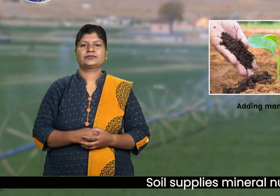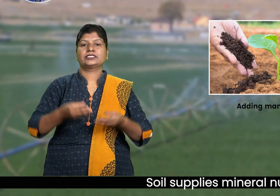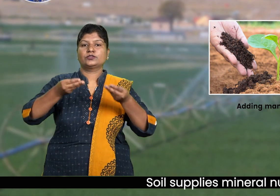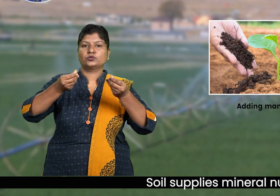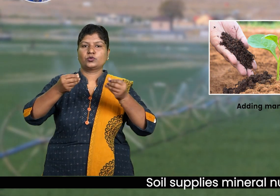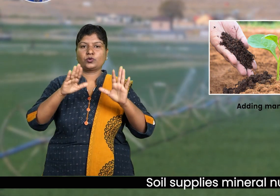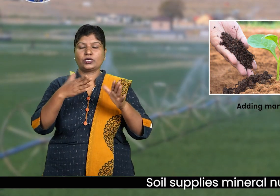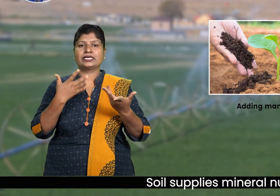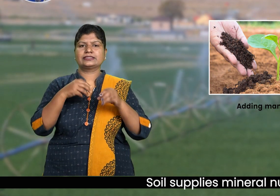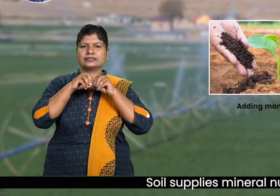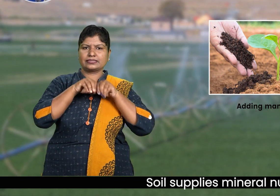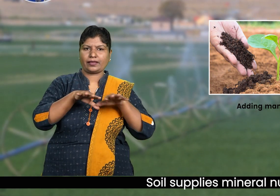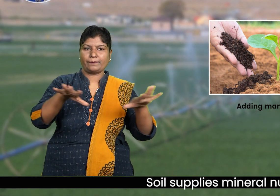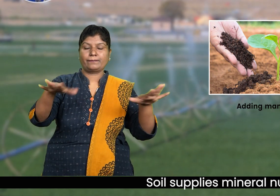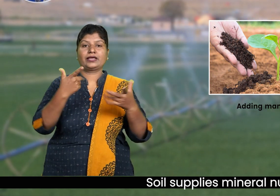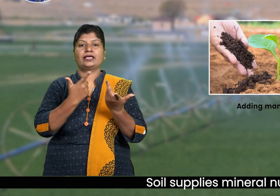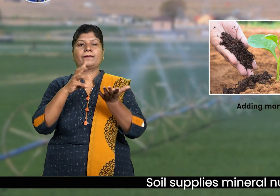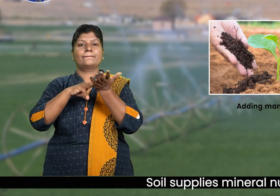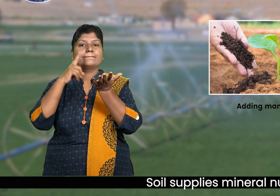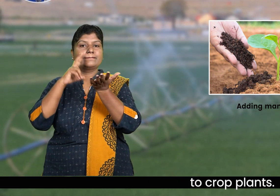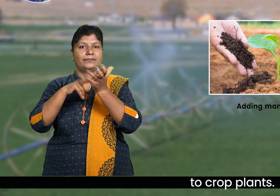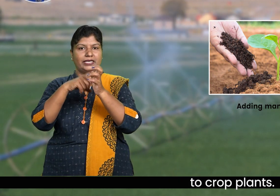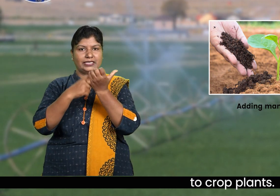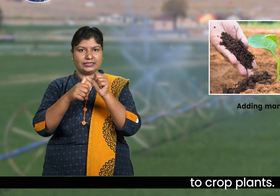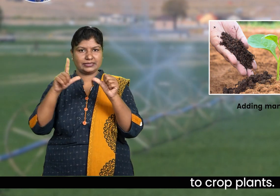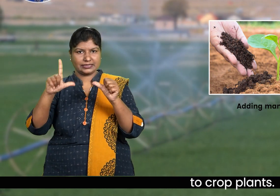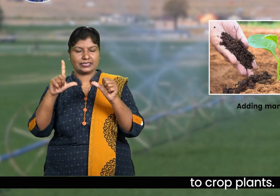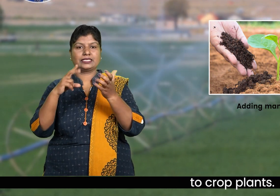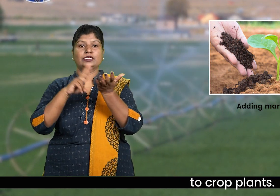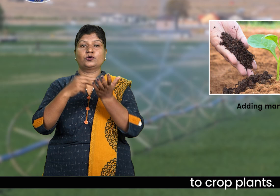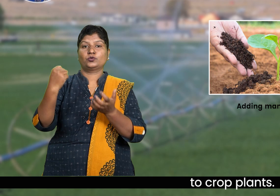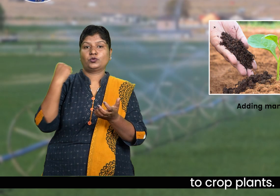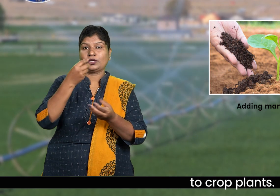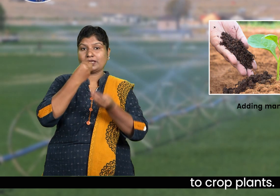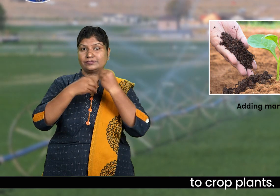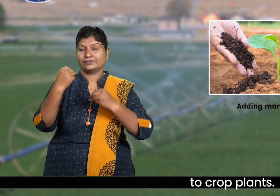Soil supplies mineral nutrients to crop plants.